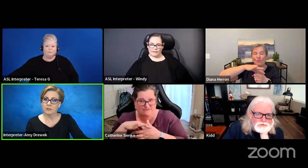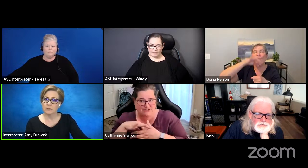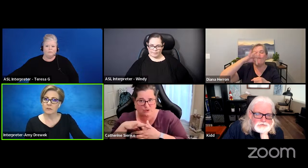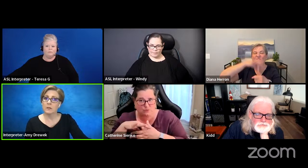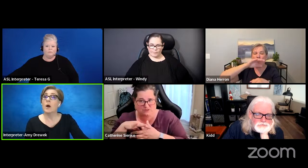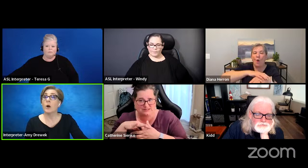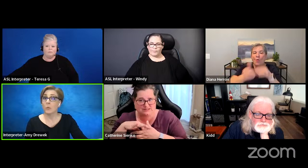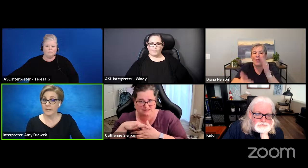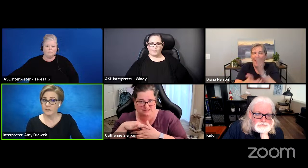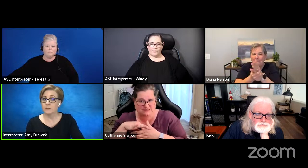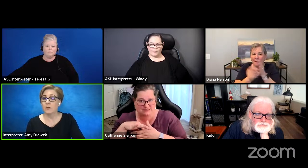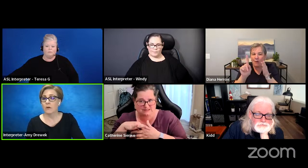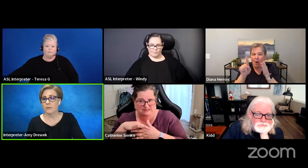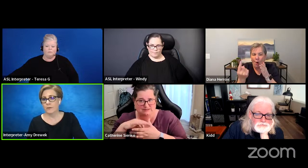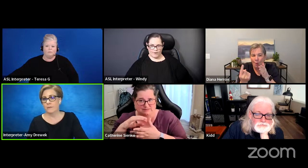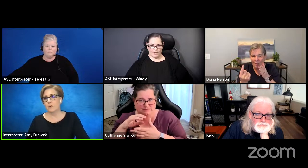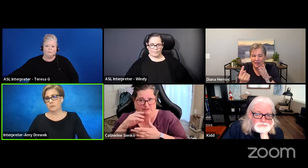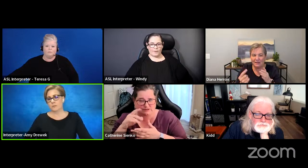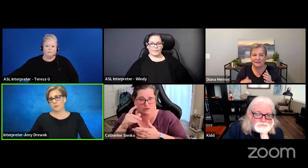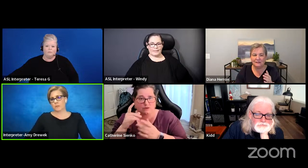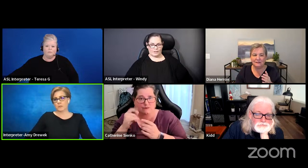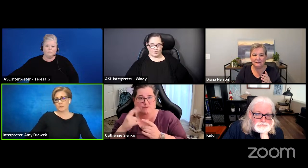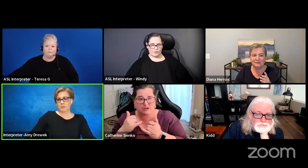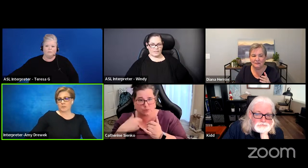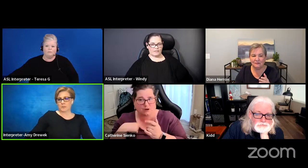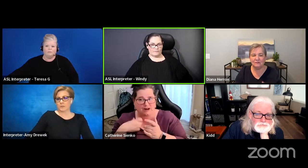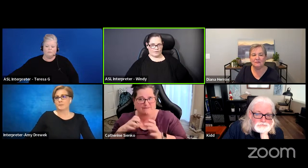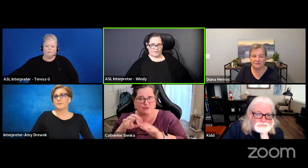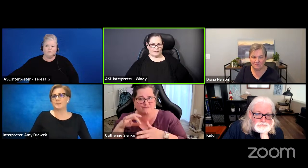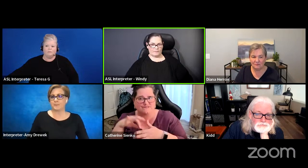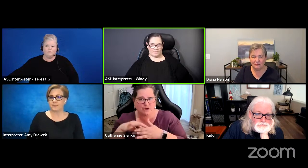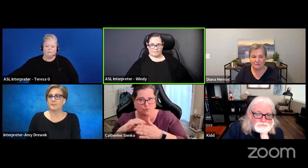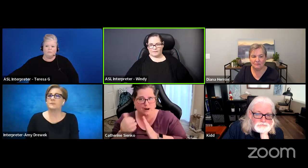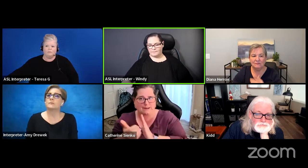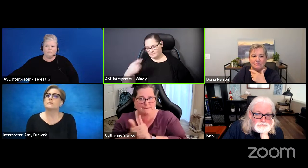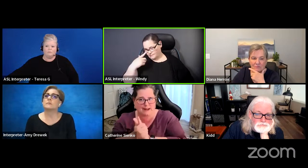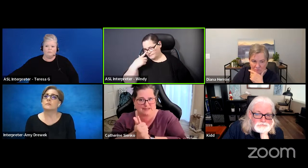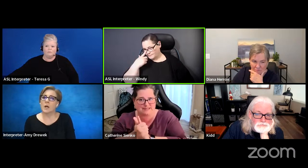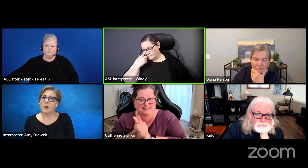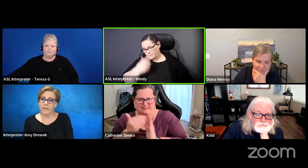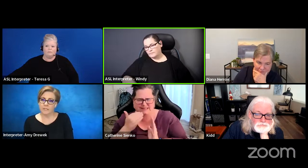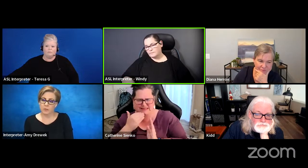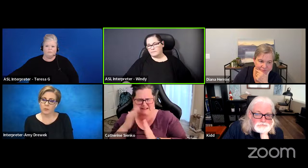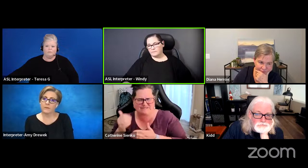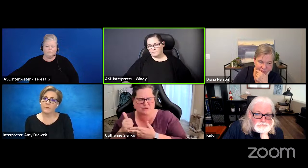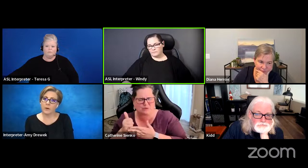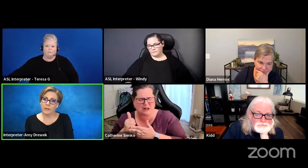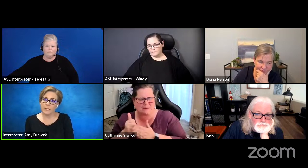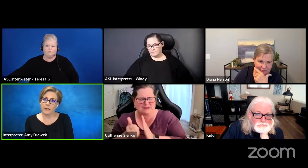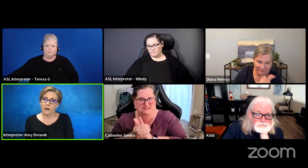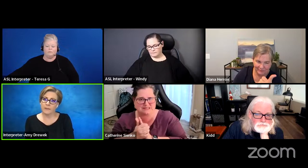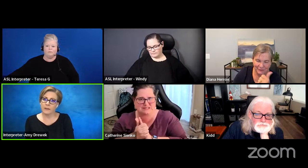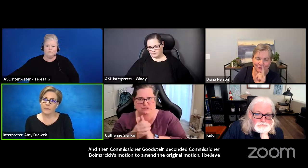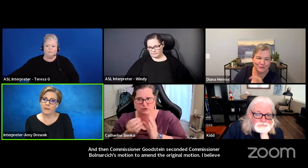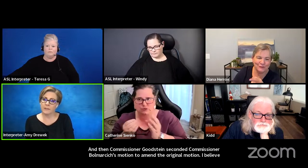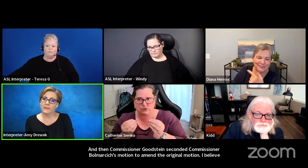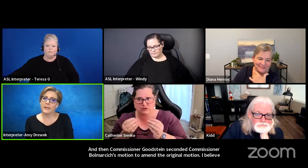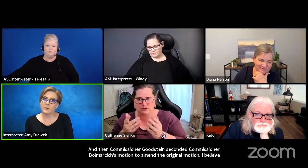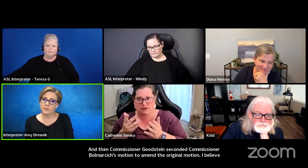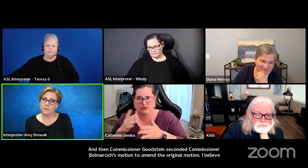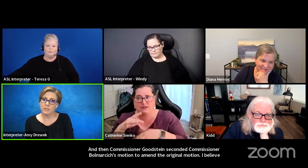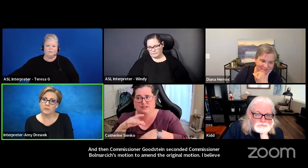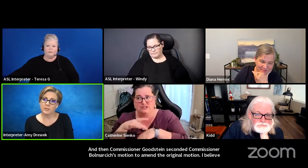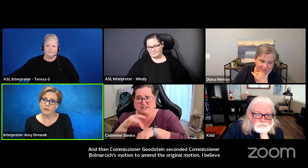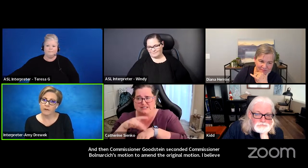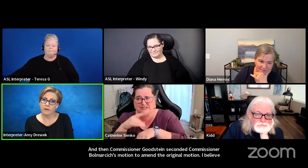we have an additional, we need to call for the But we vote. do need to vote on the amendment. Okay, so we're voting on